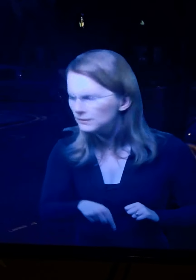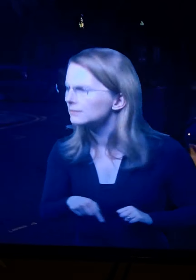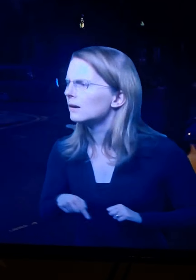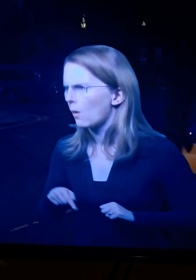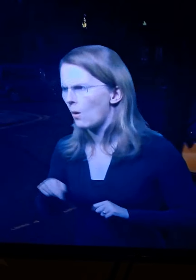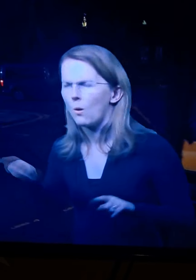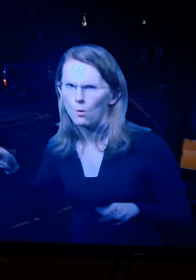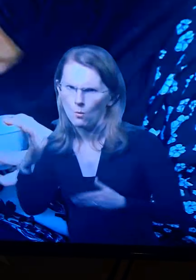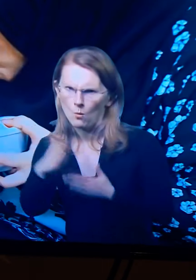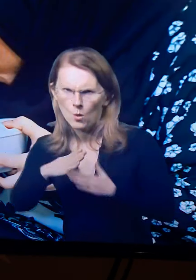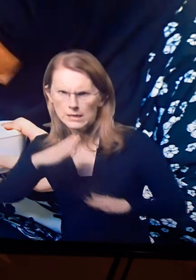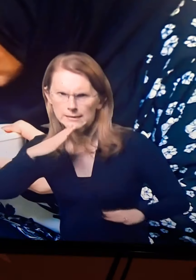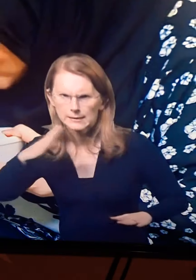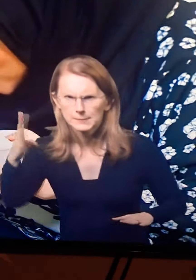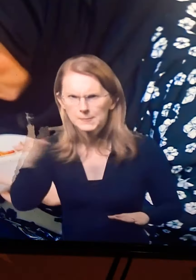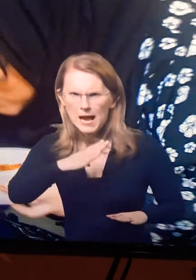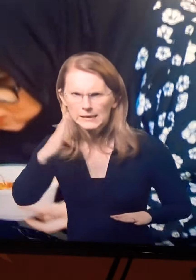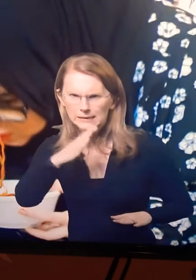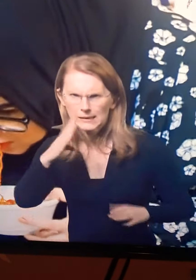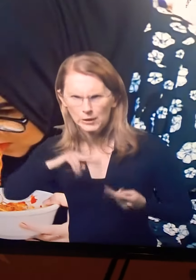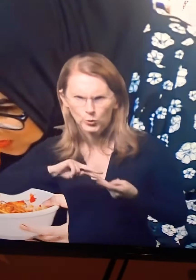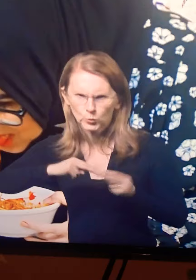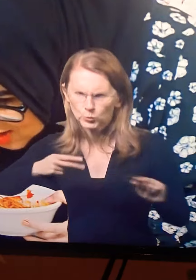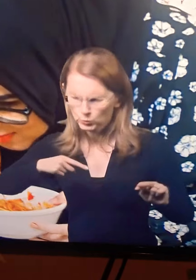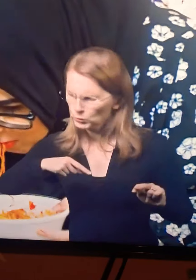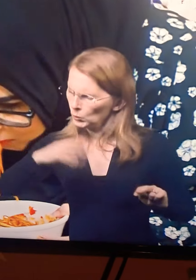Amira and Ikra.